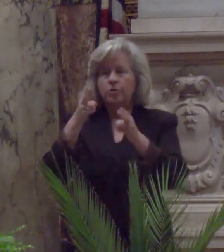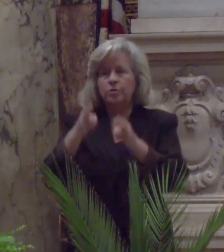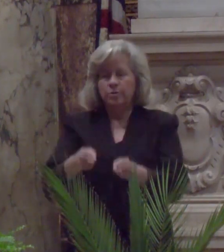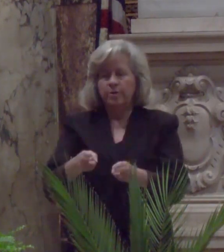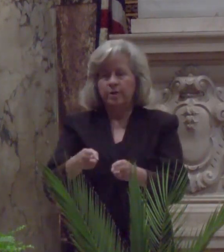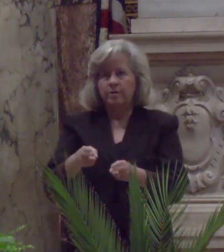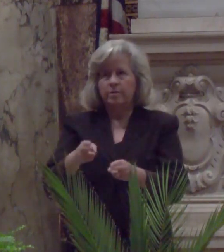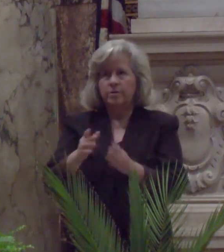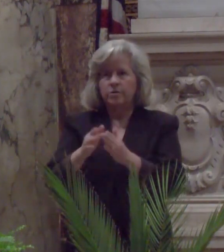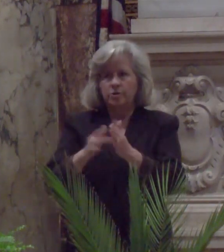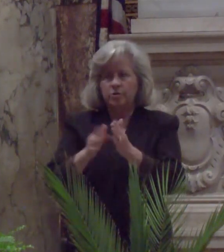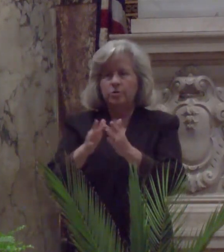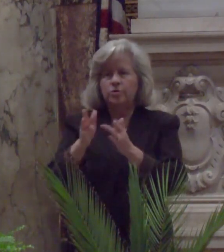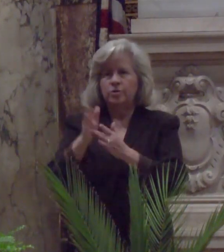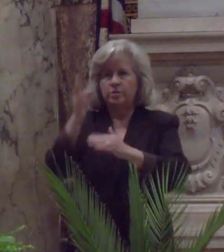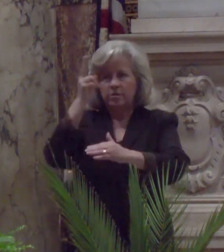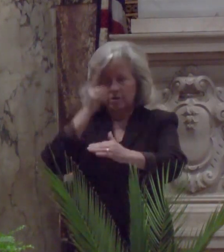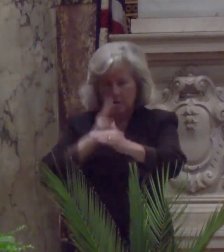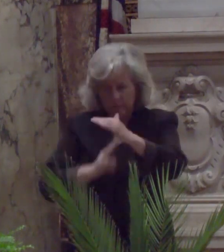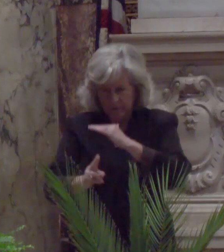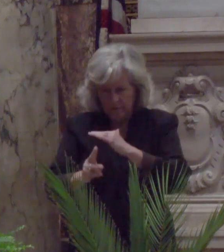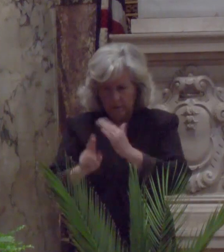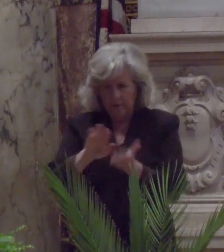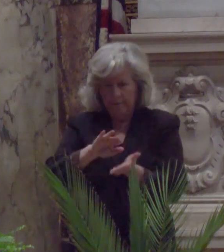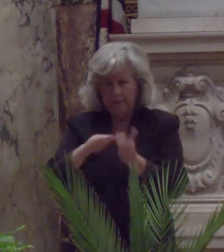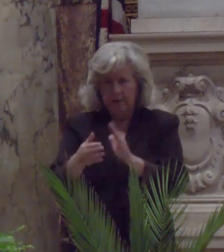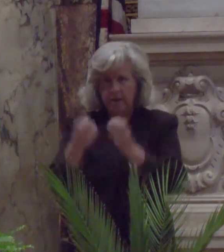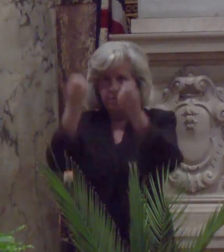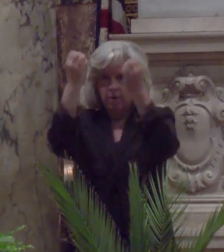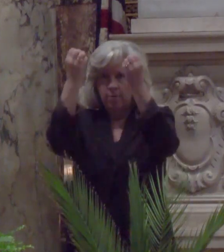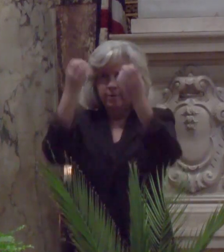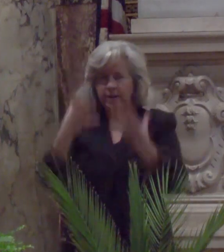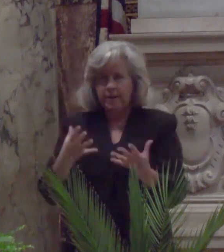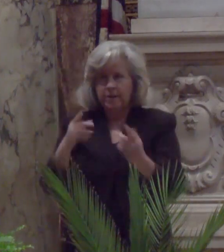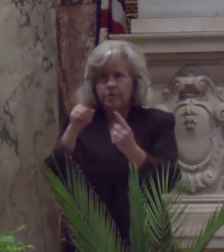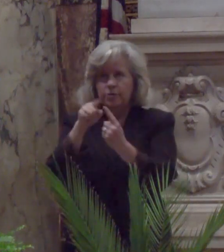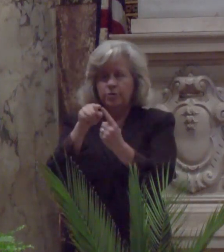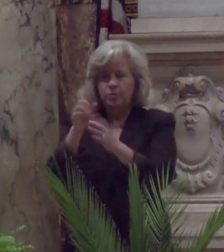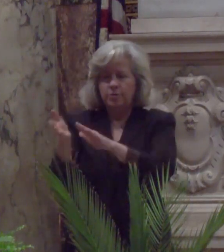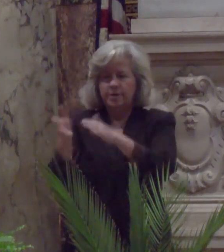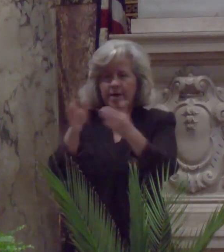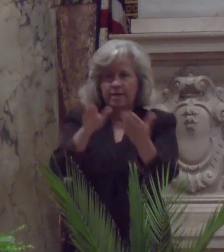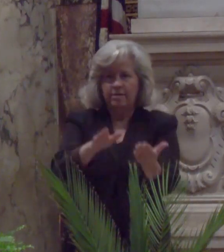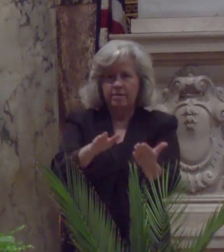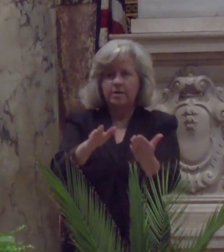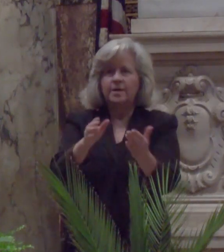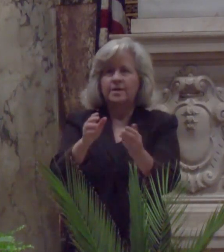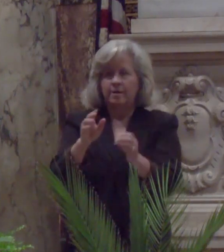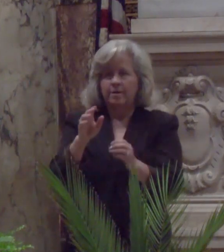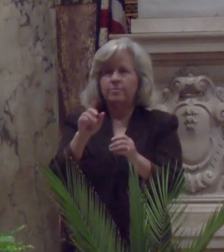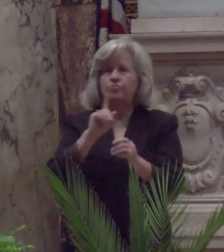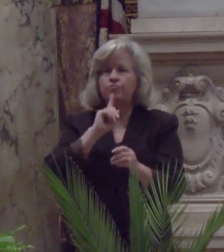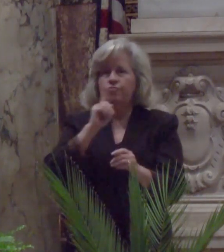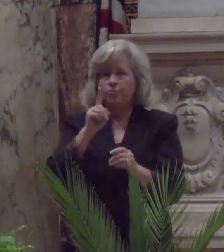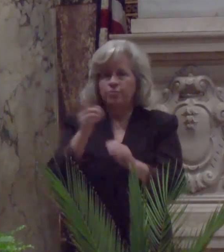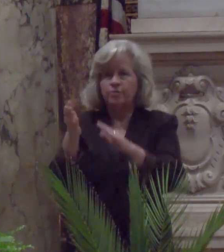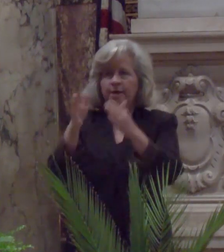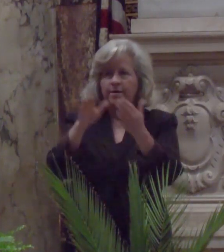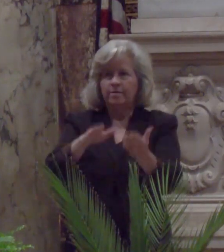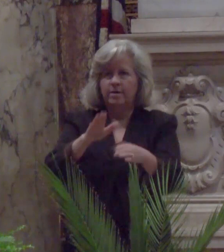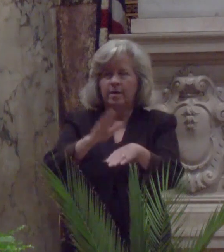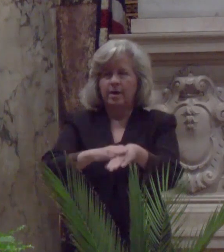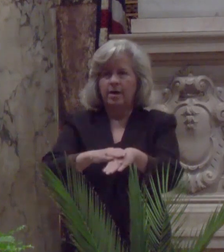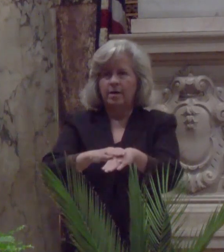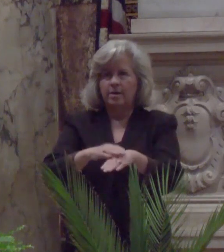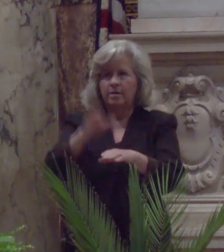He humbled himself, becoming obedient to the point of death, even death on the cross. Because